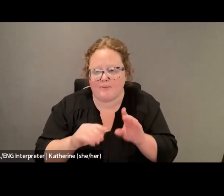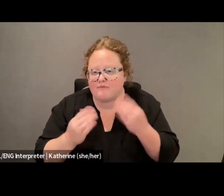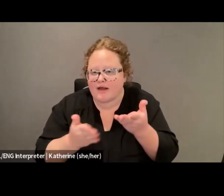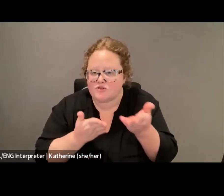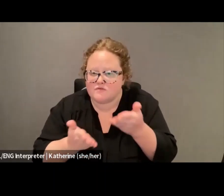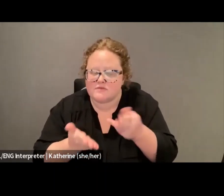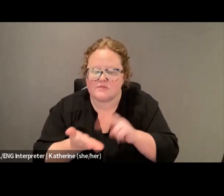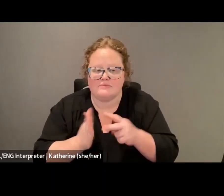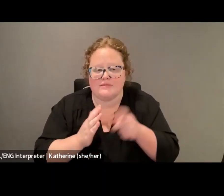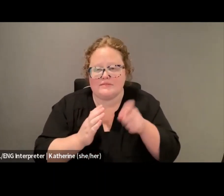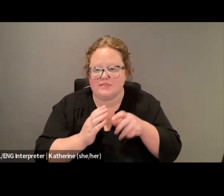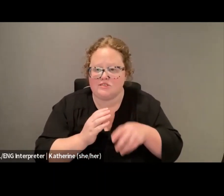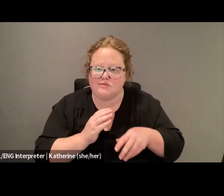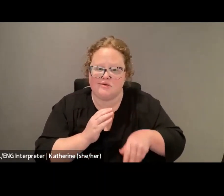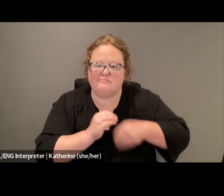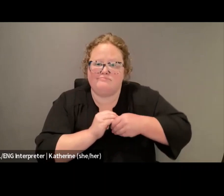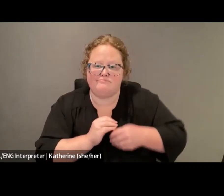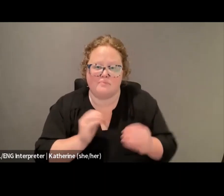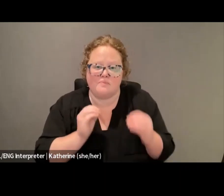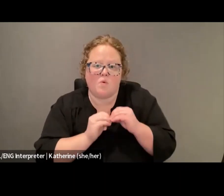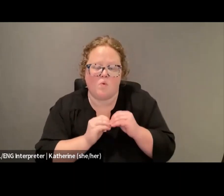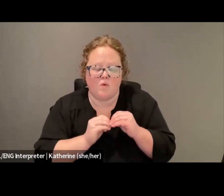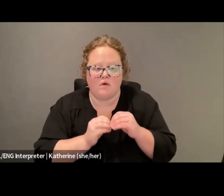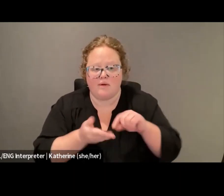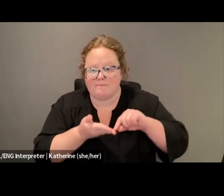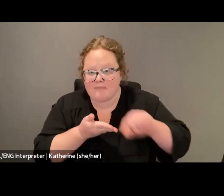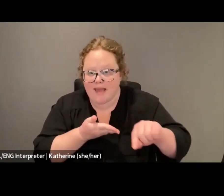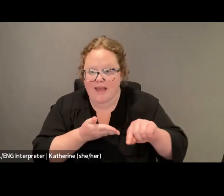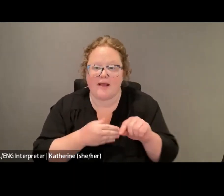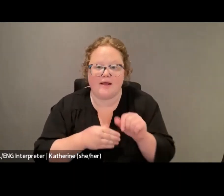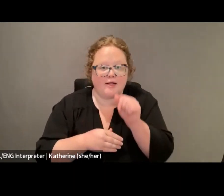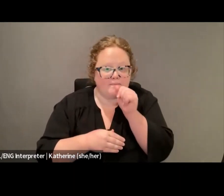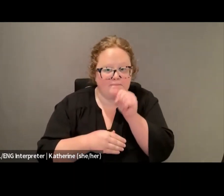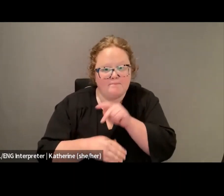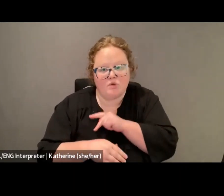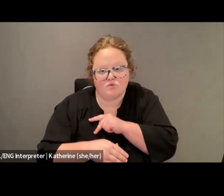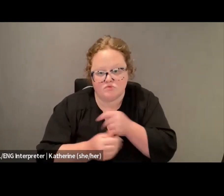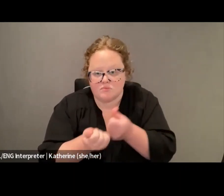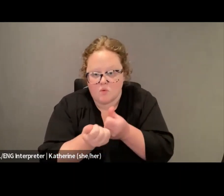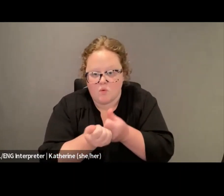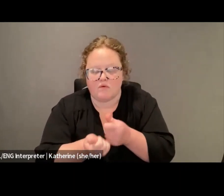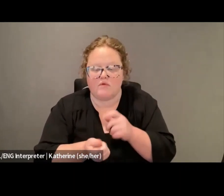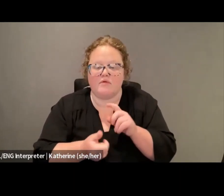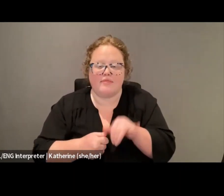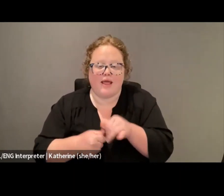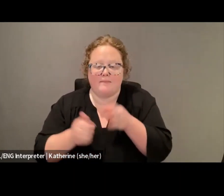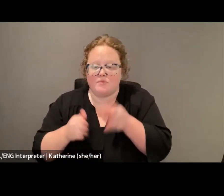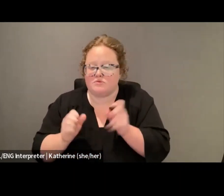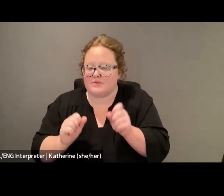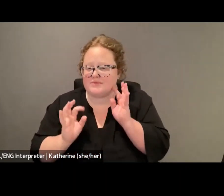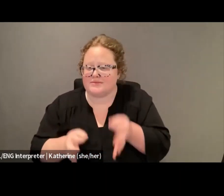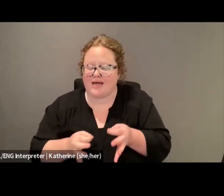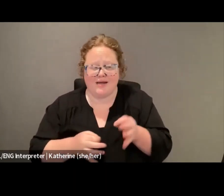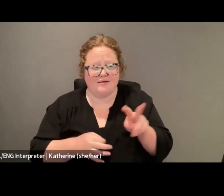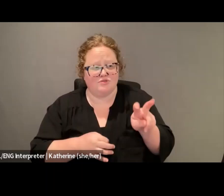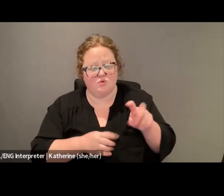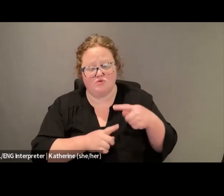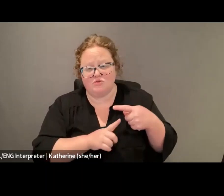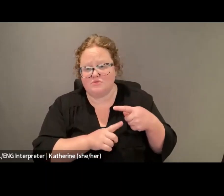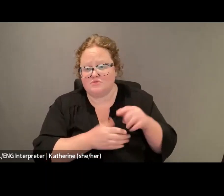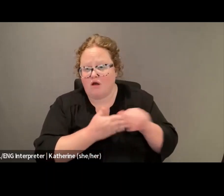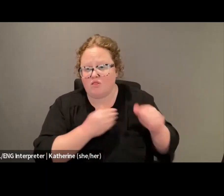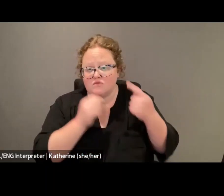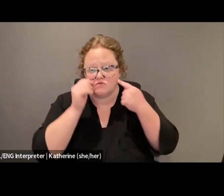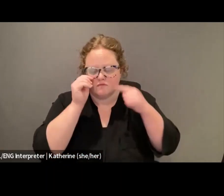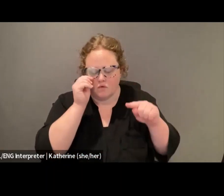paid personal support. The participant could say, all right, I'm actually not going to spend my budget on that $200 of home mods this month. I'm going to move